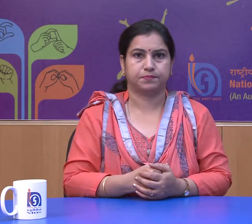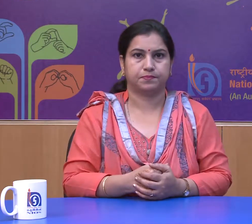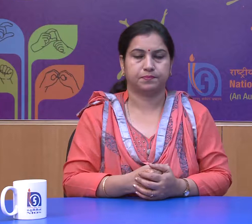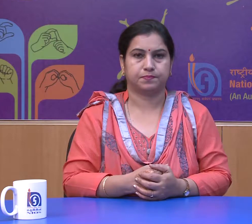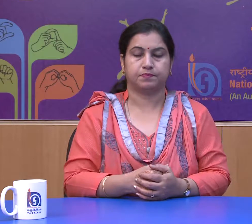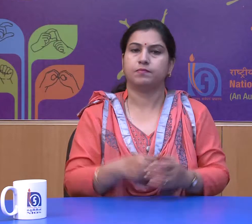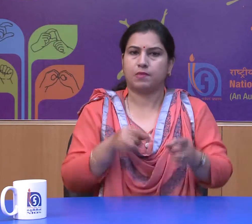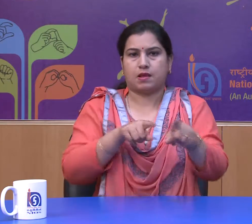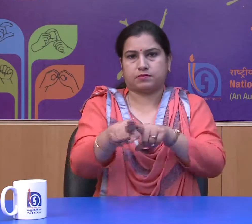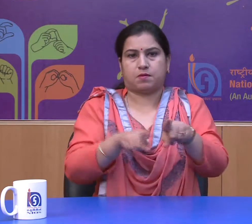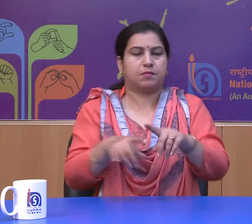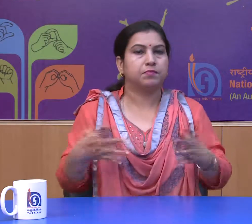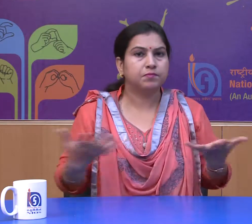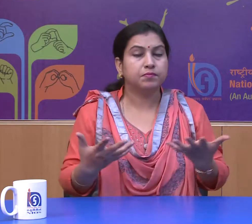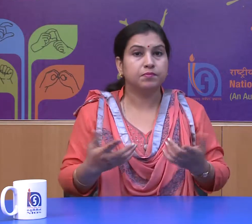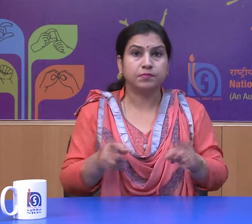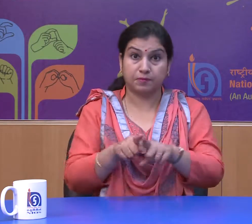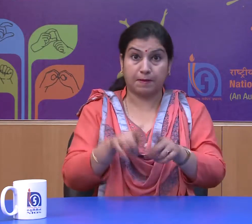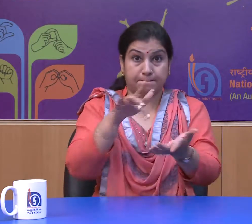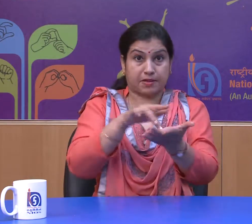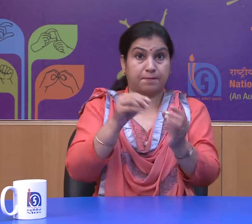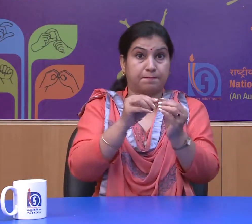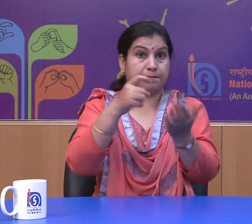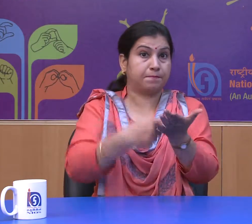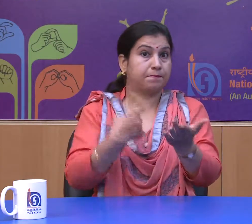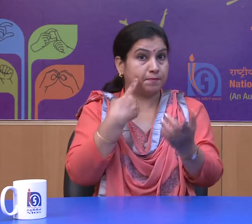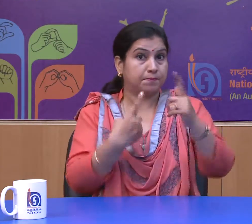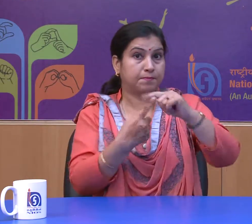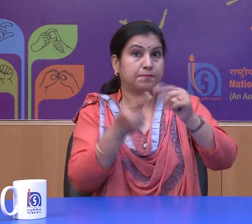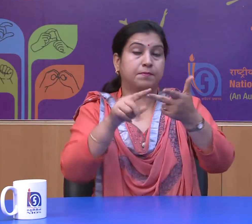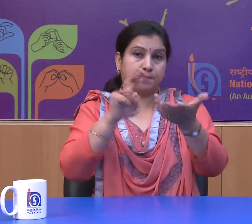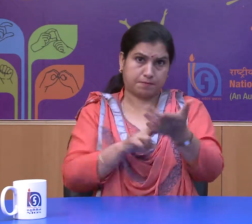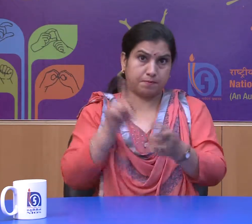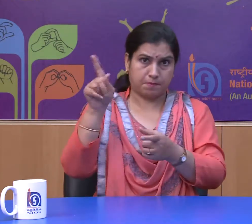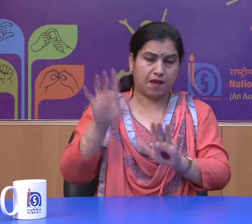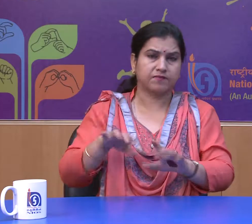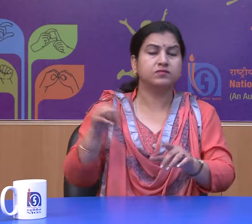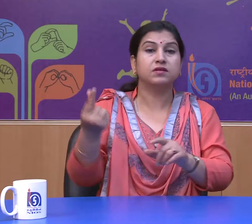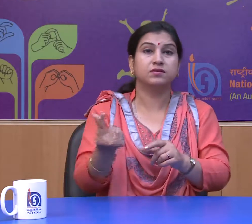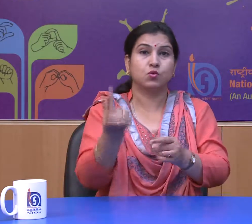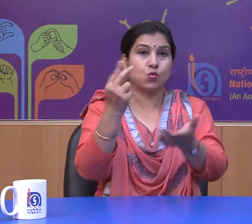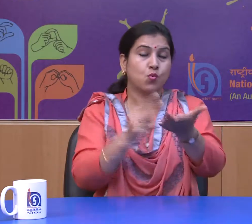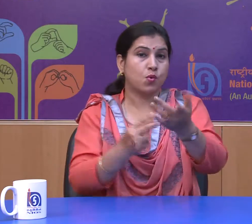For example, in Britain, there is unitary system.